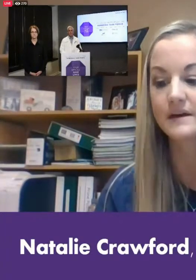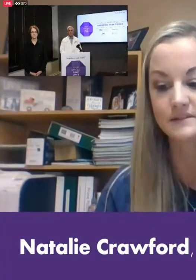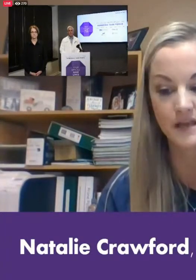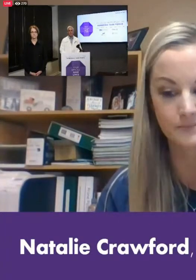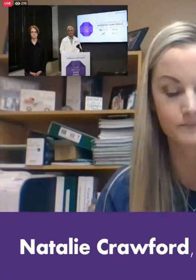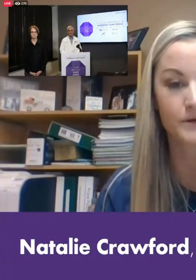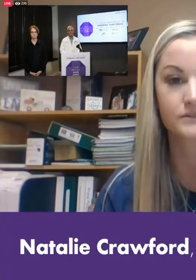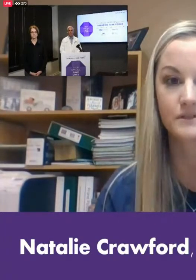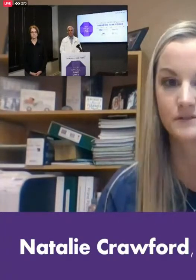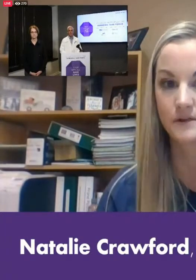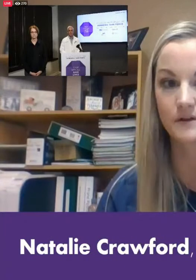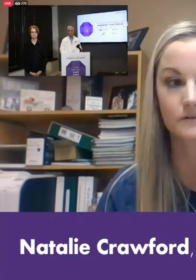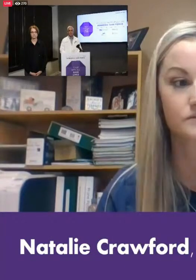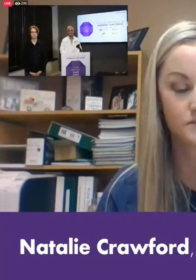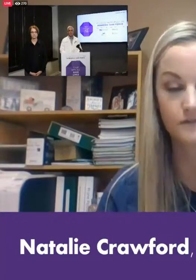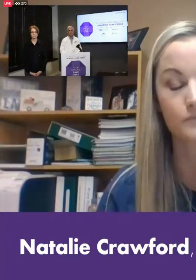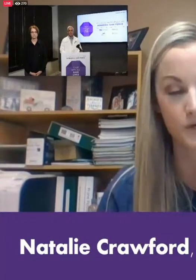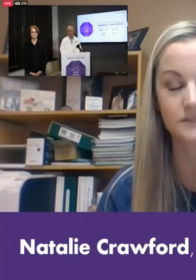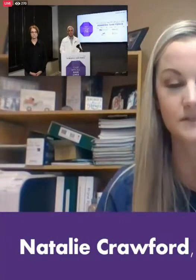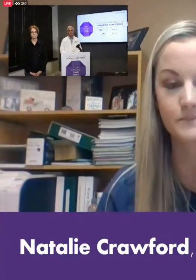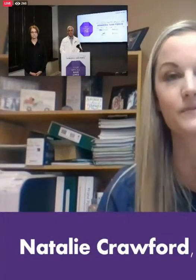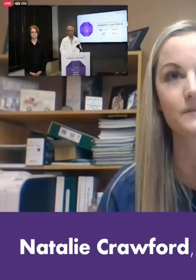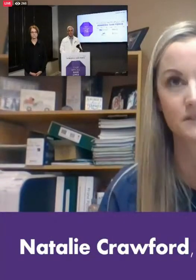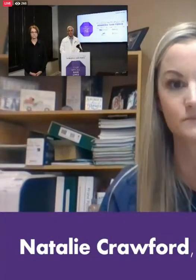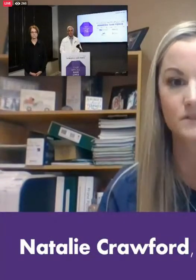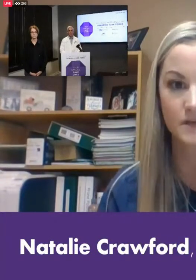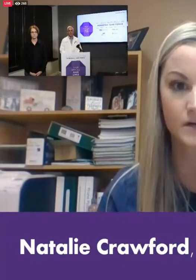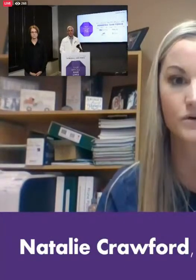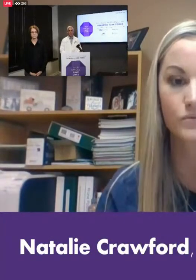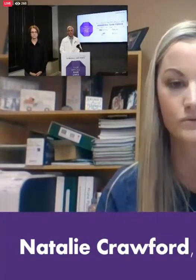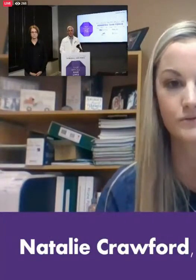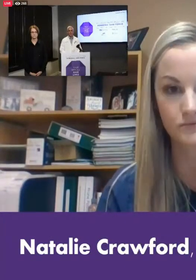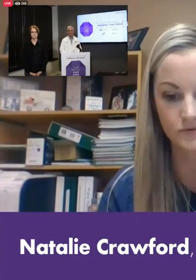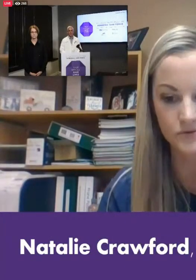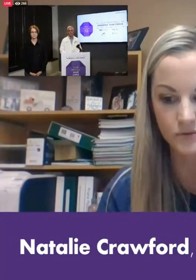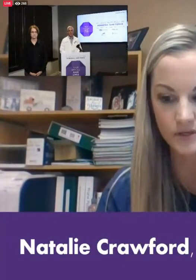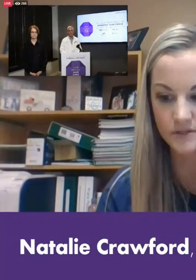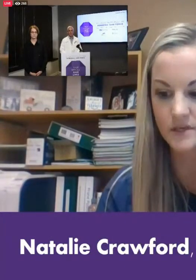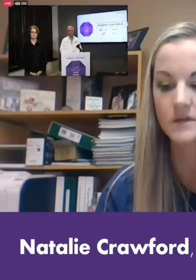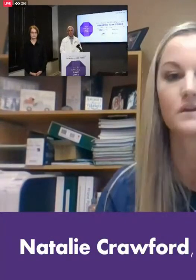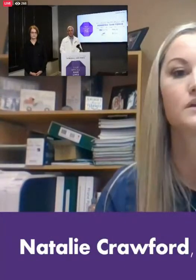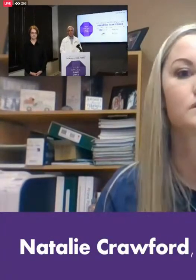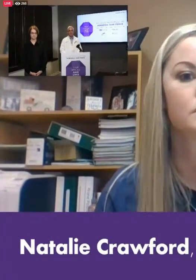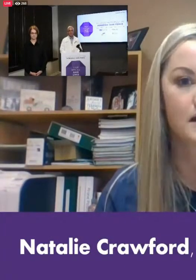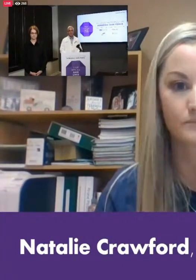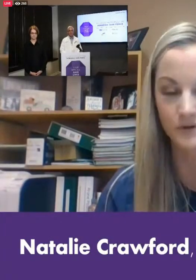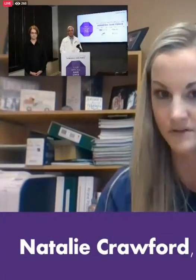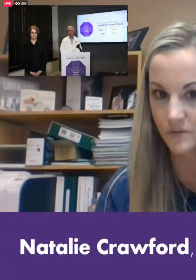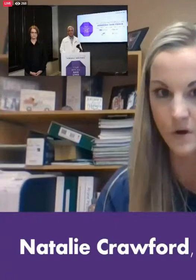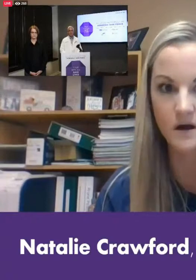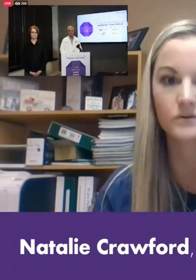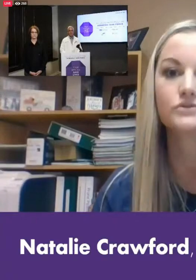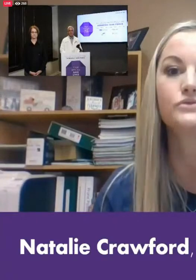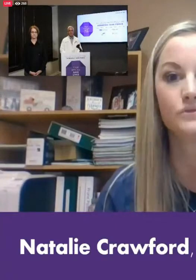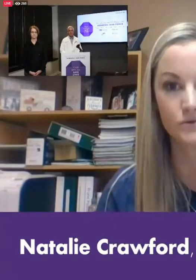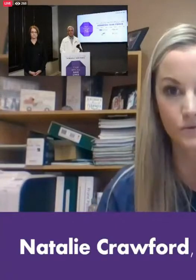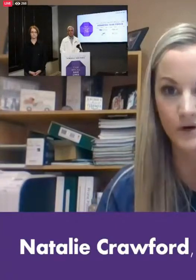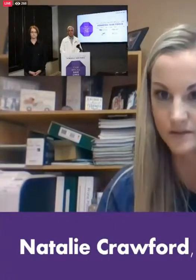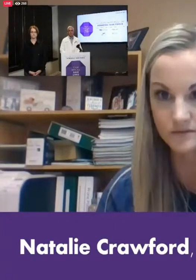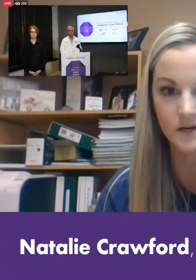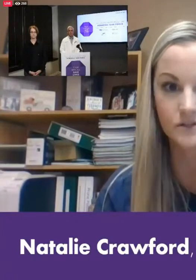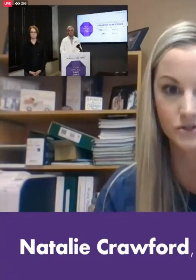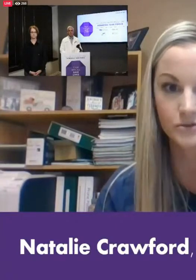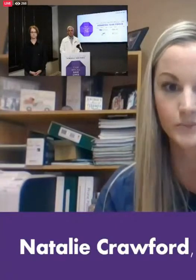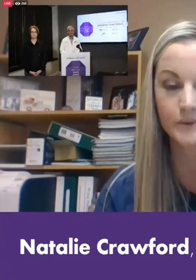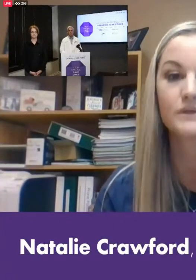again. That same person, different person, but the same scenario, rolling through those doors, not breathing well. Do